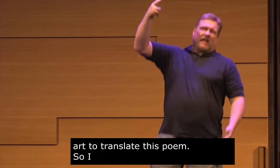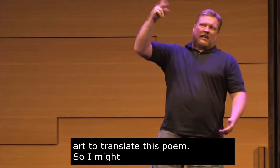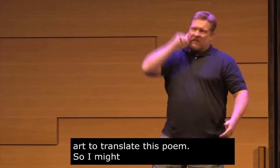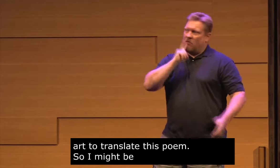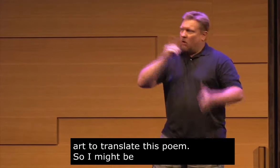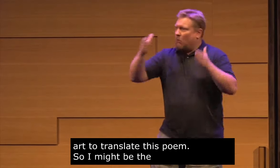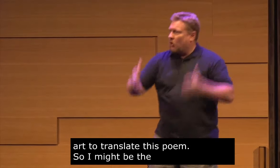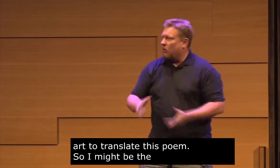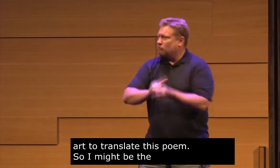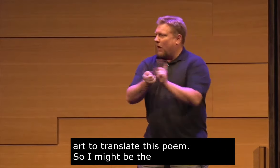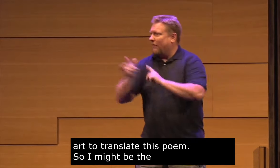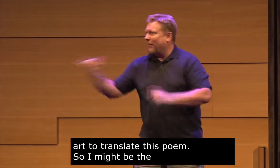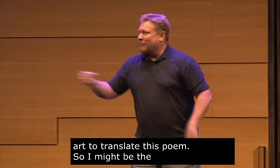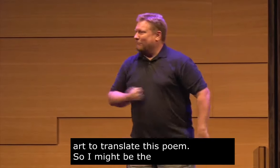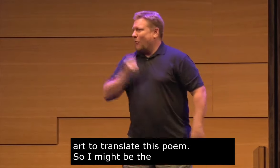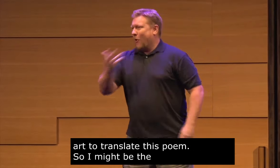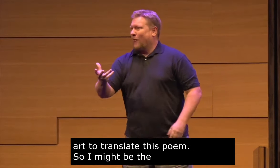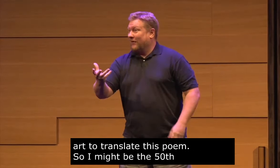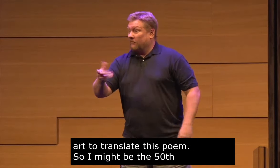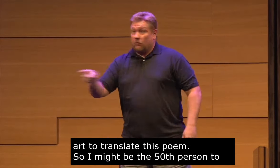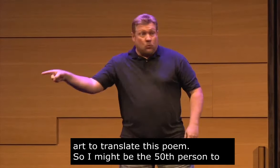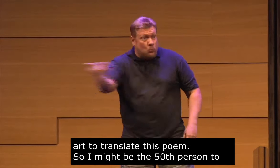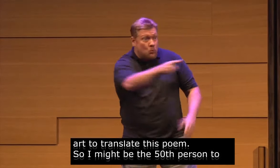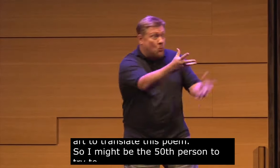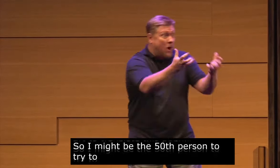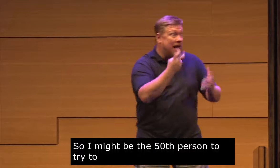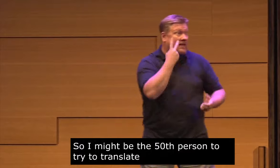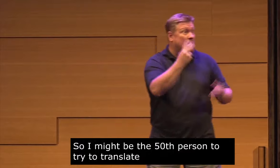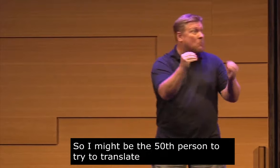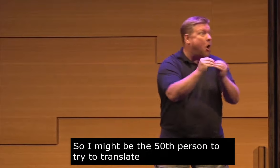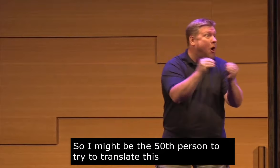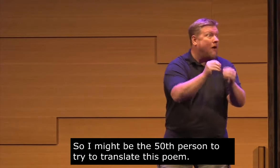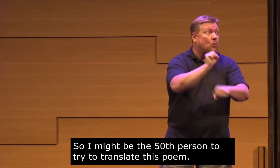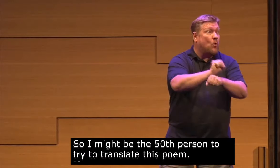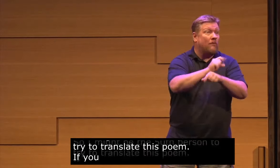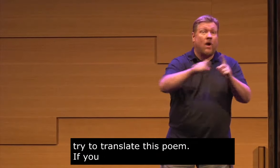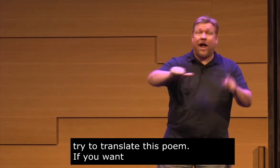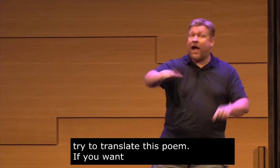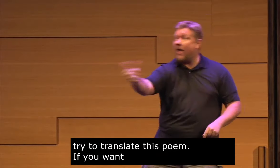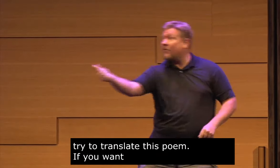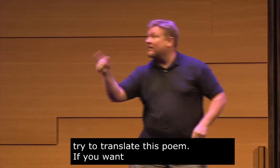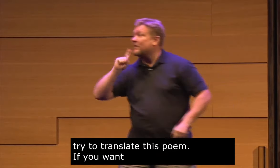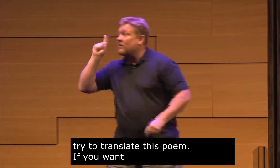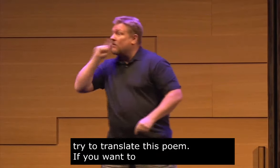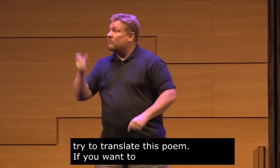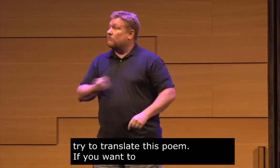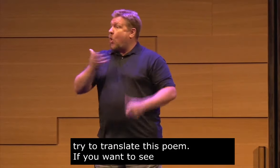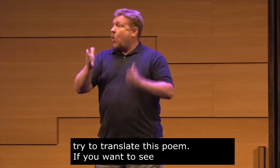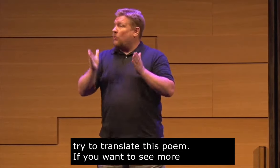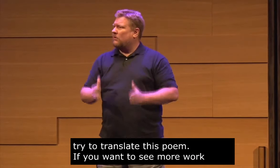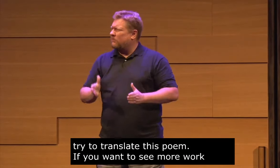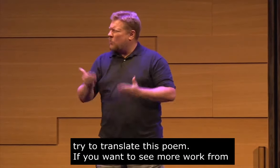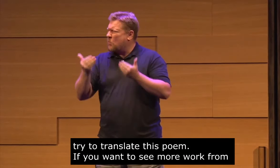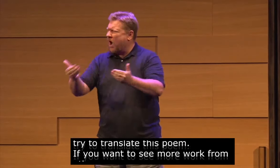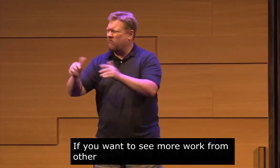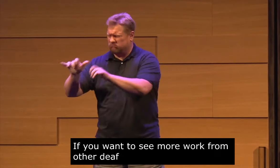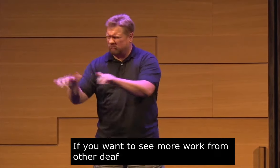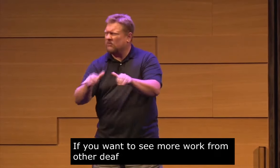So I might be the 50th person to try to translate this poem. If you want to see more work from other deaf poets,